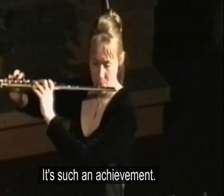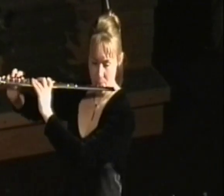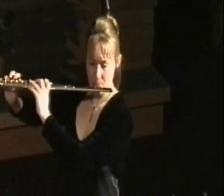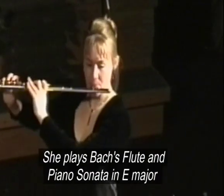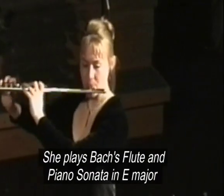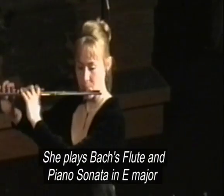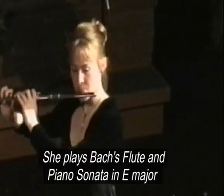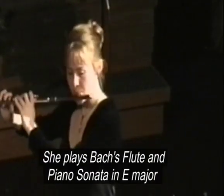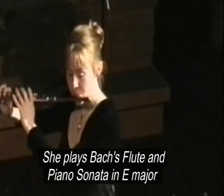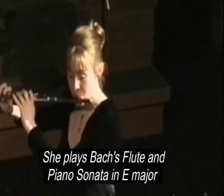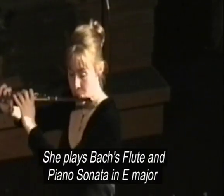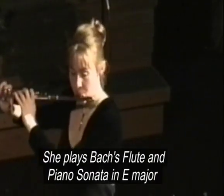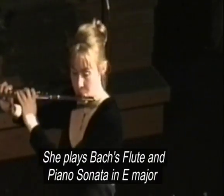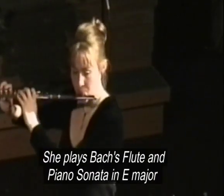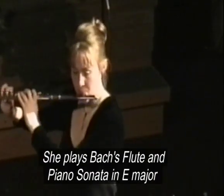achievement.